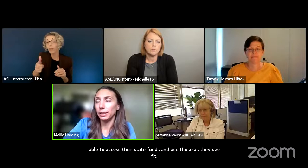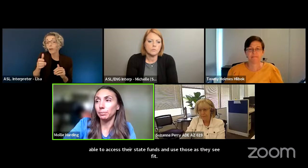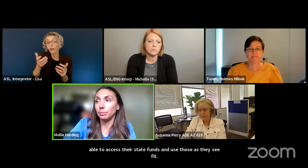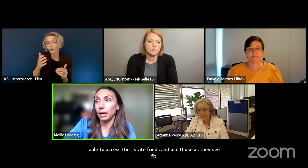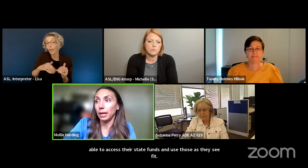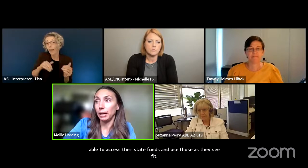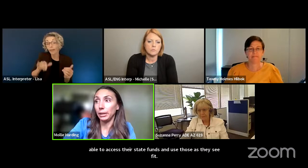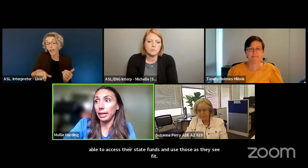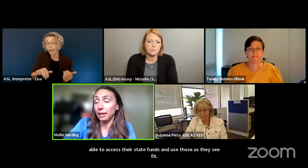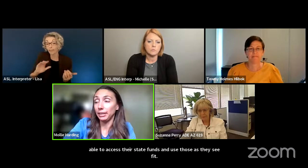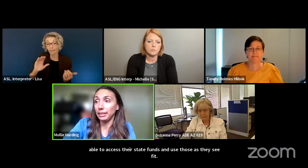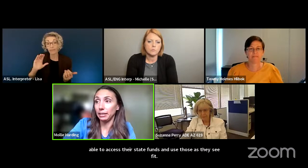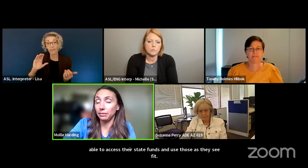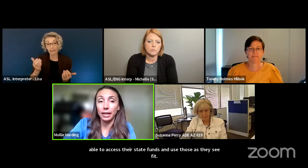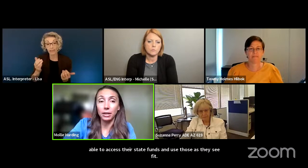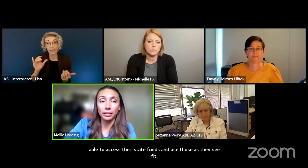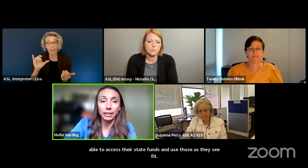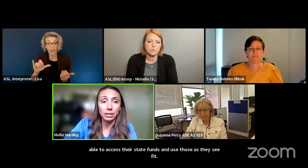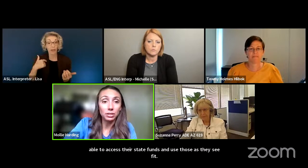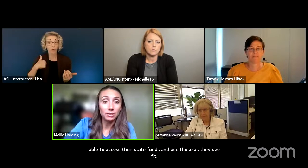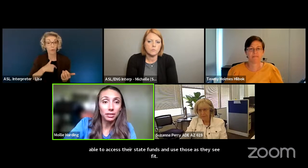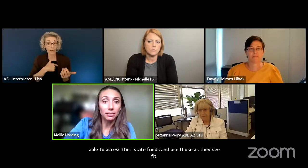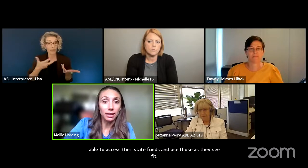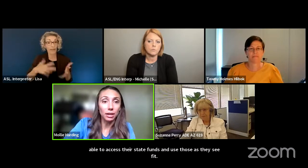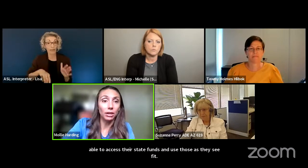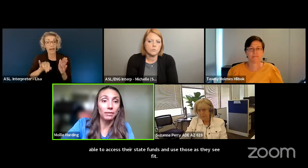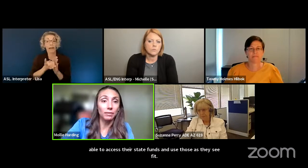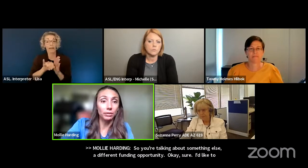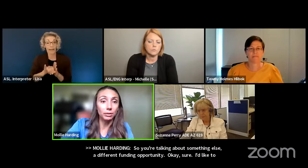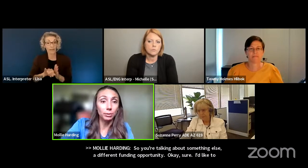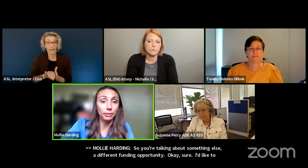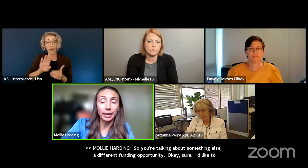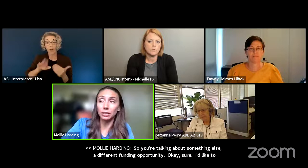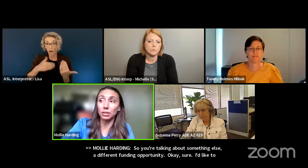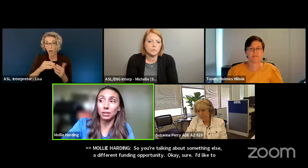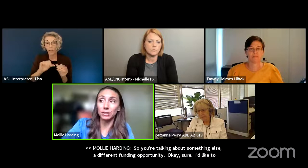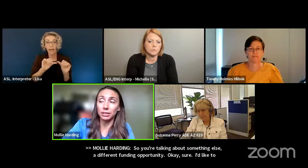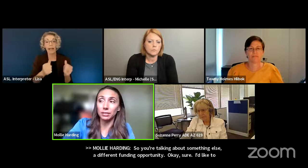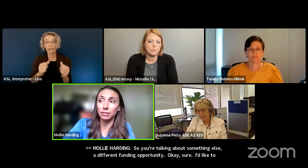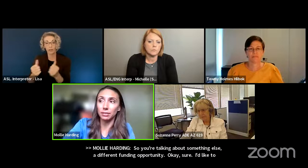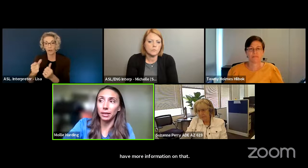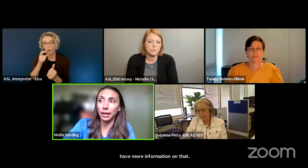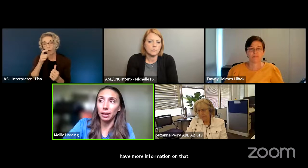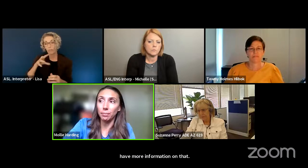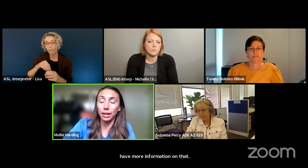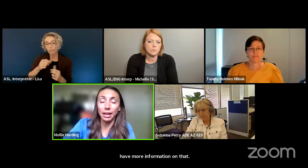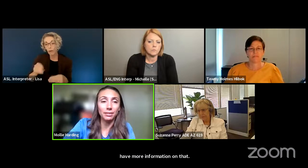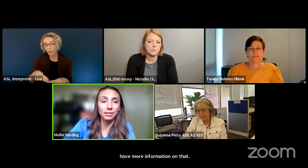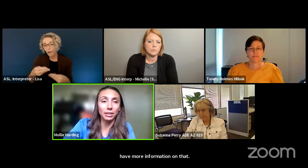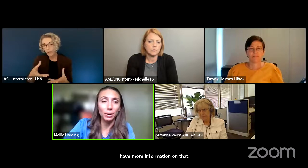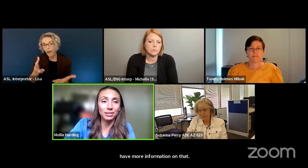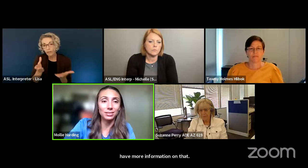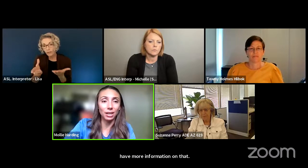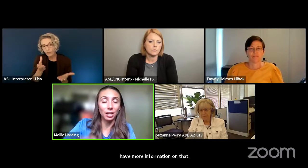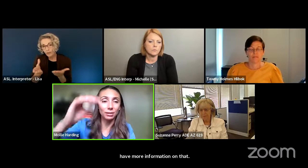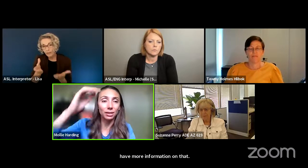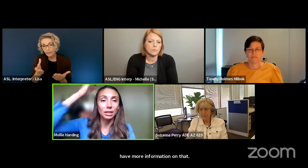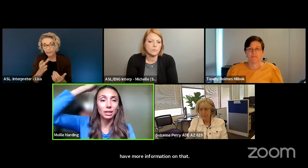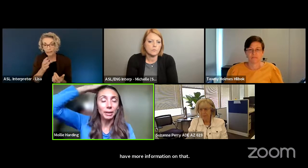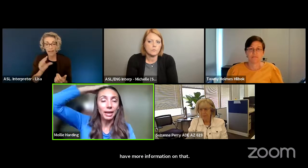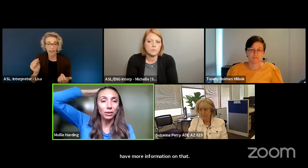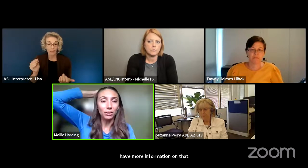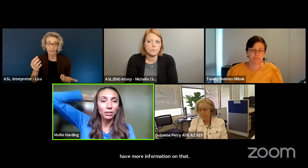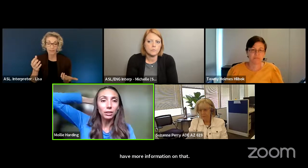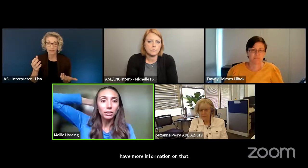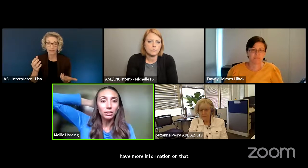like we have identified all the agencies that are involved in providing services. And, as